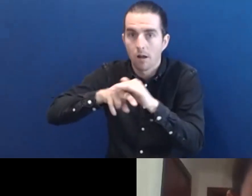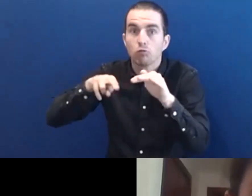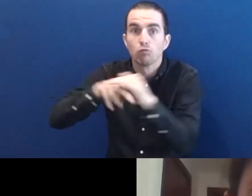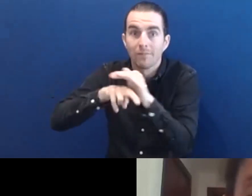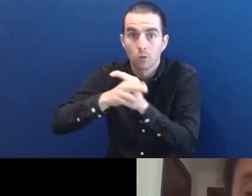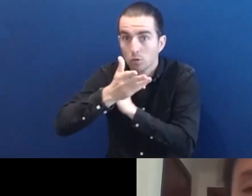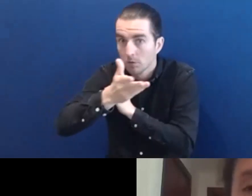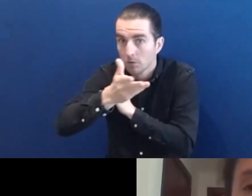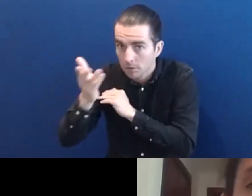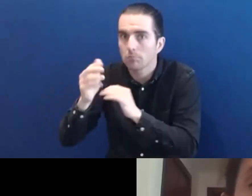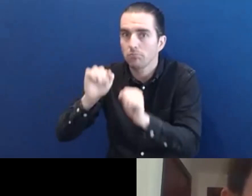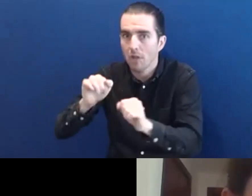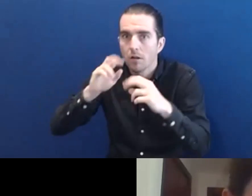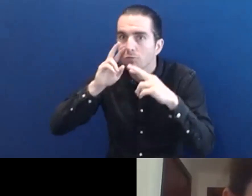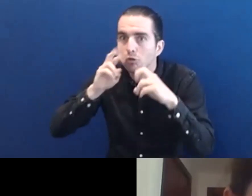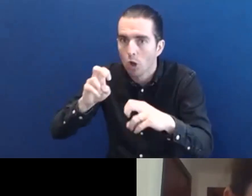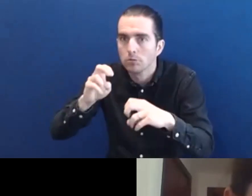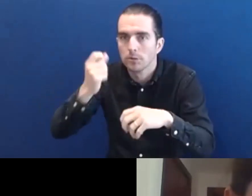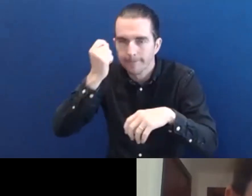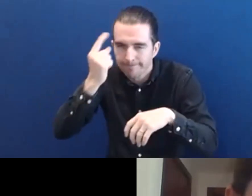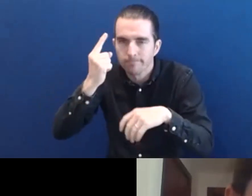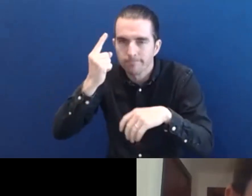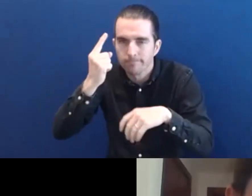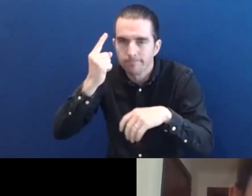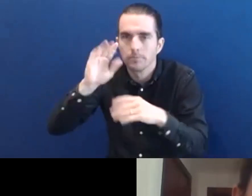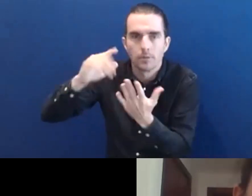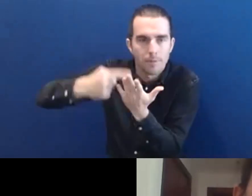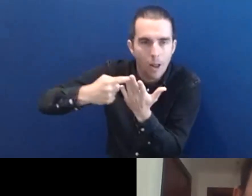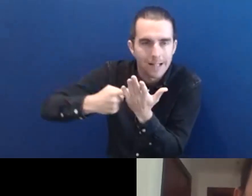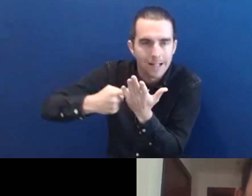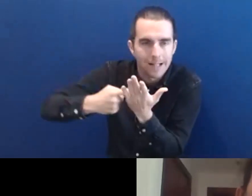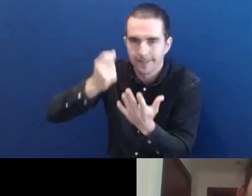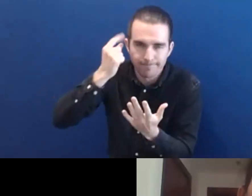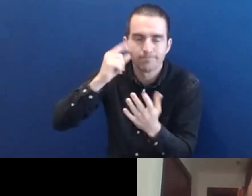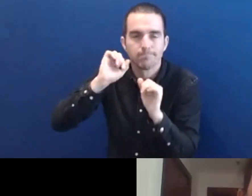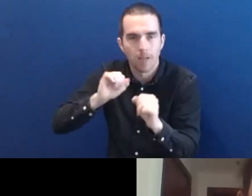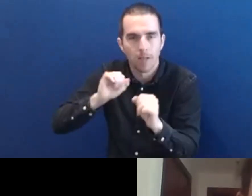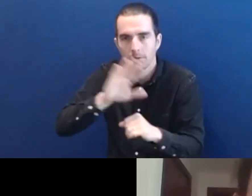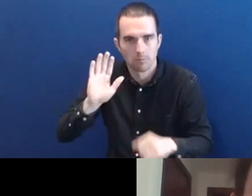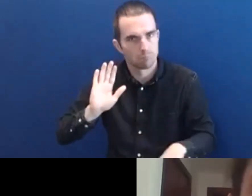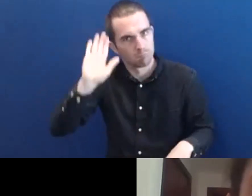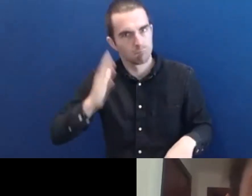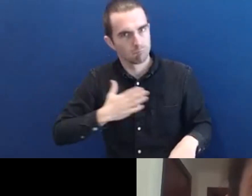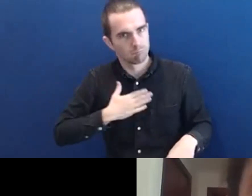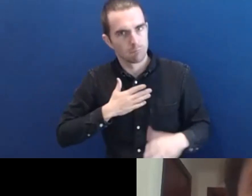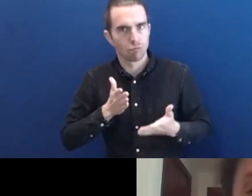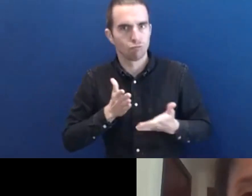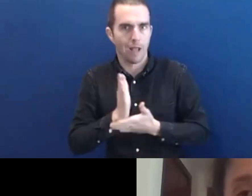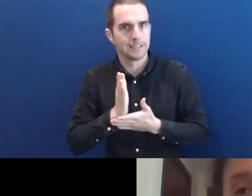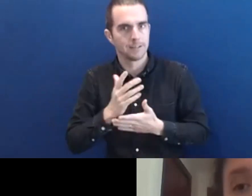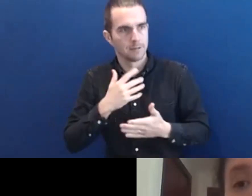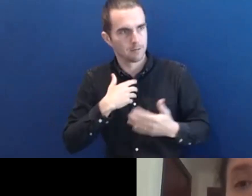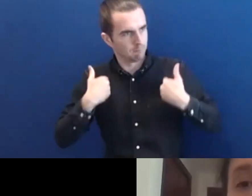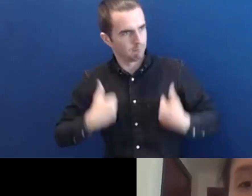civil rights, and what are the specific challenges that they were facing. So we've done that with refugees, and now we're trying to do that with